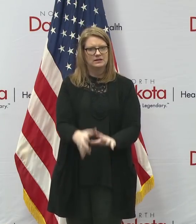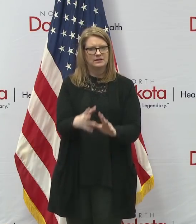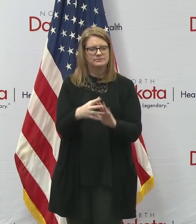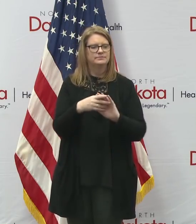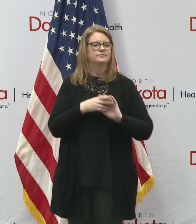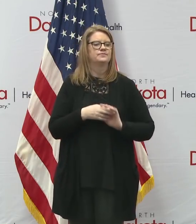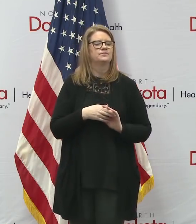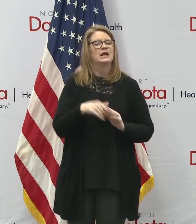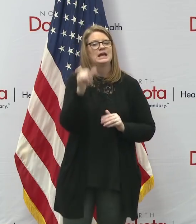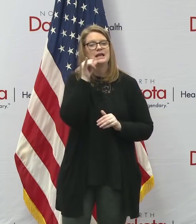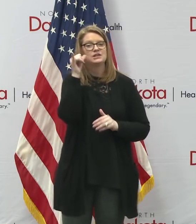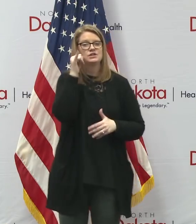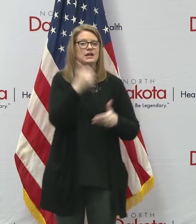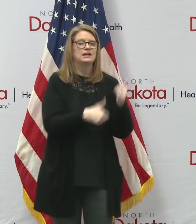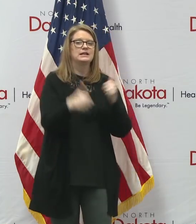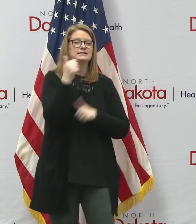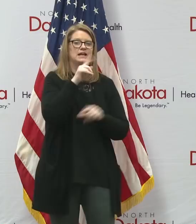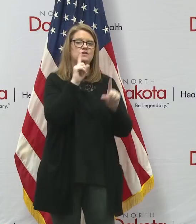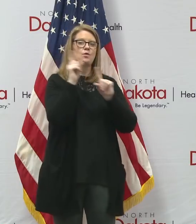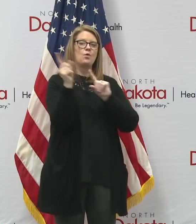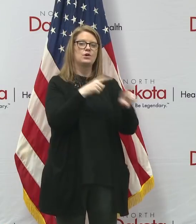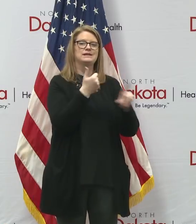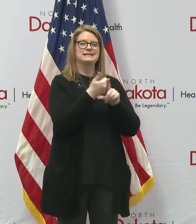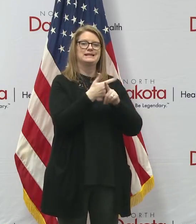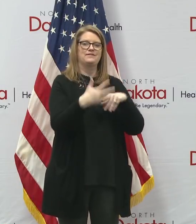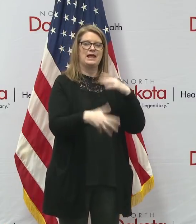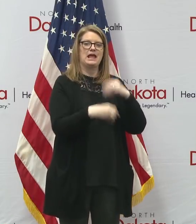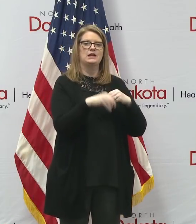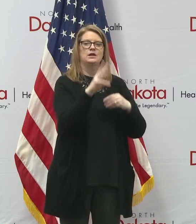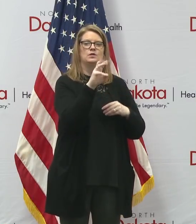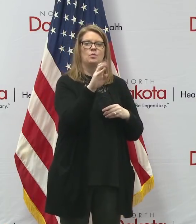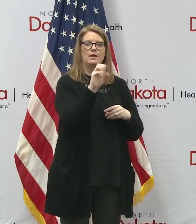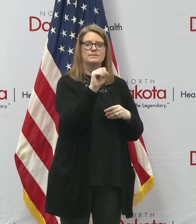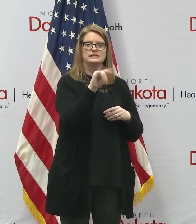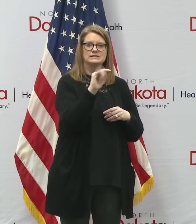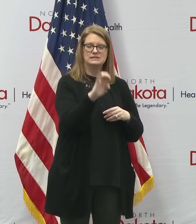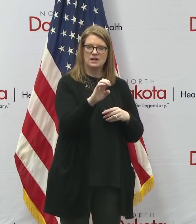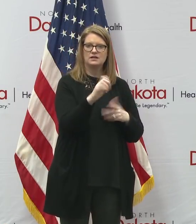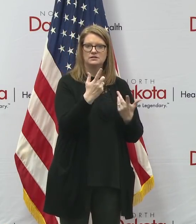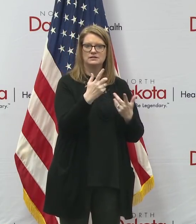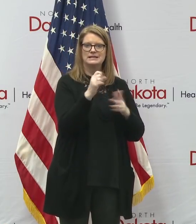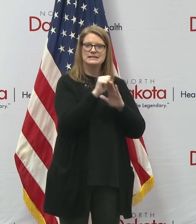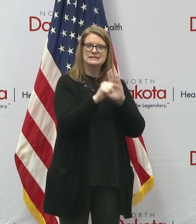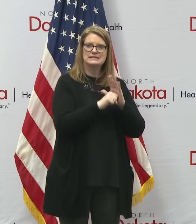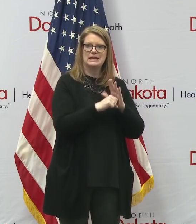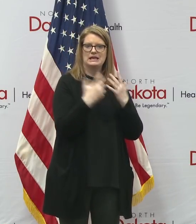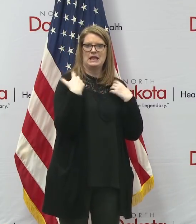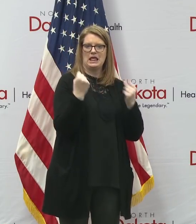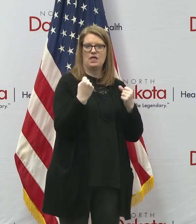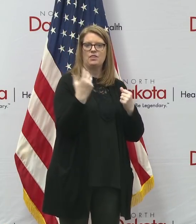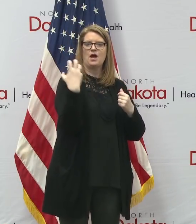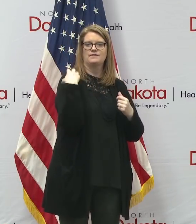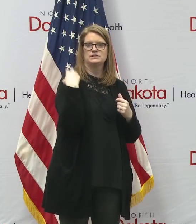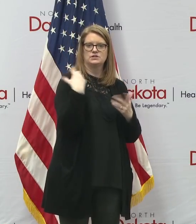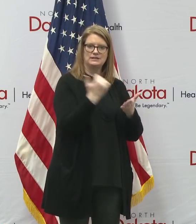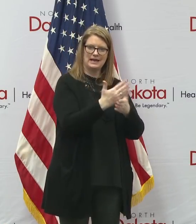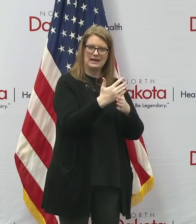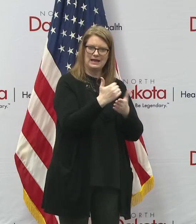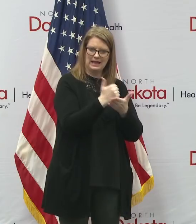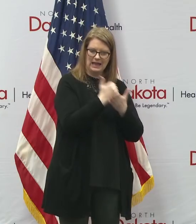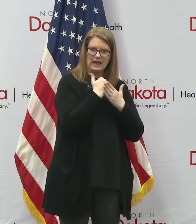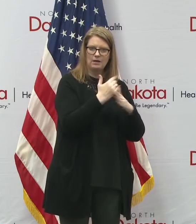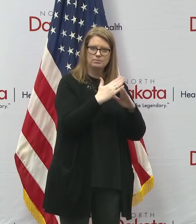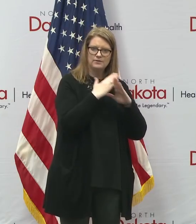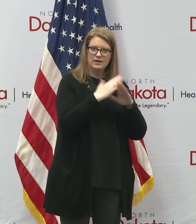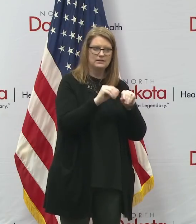day, we signed an executive order, which has been posted on our website, which cleared the way for action by the state health officer to help further prevent the spread of COVID-19.